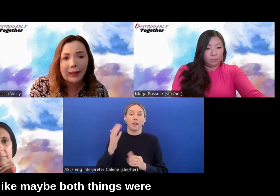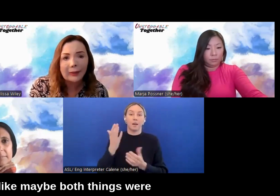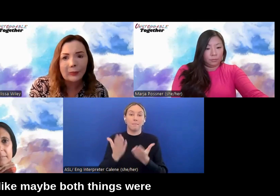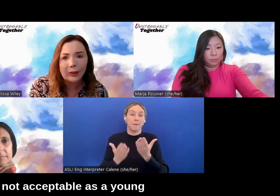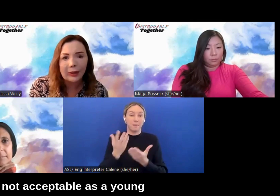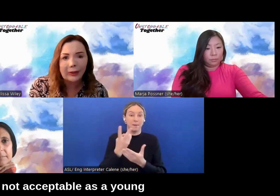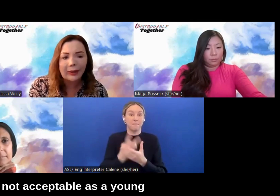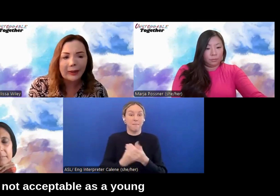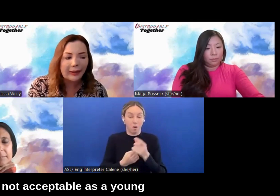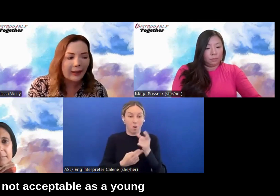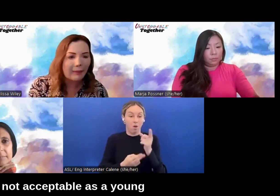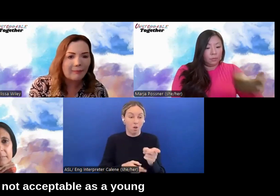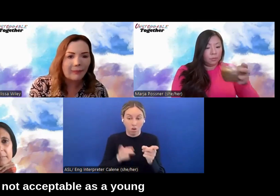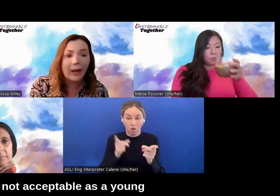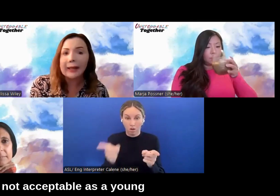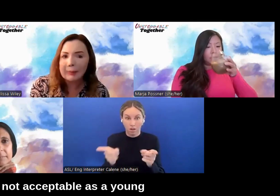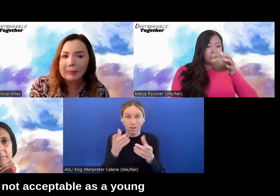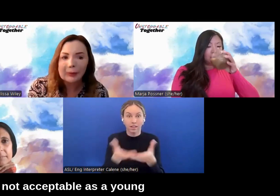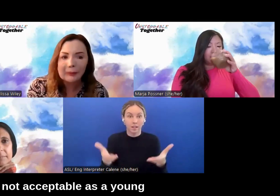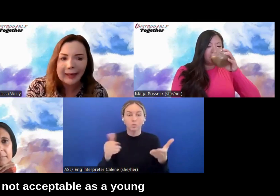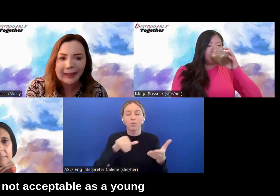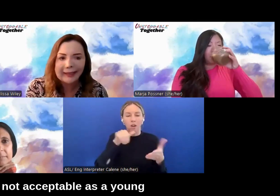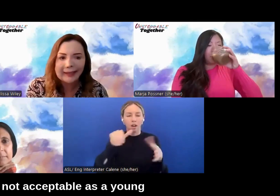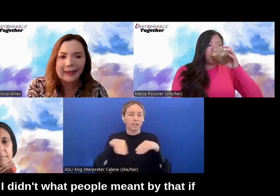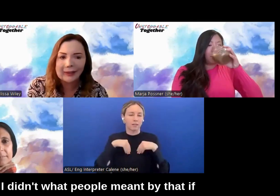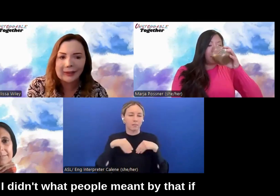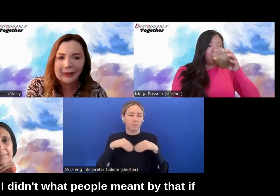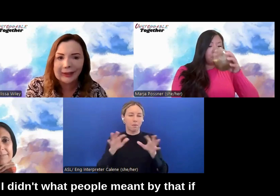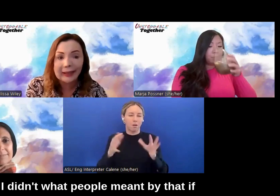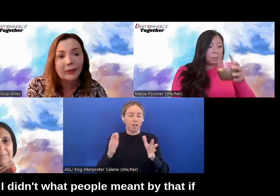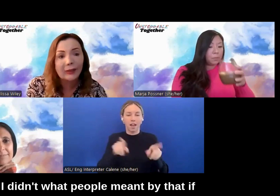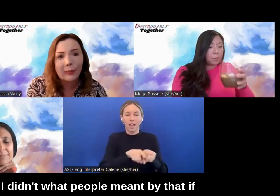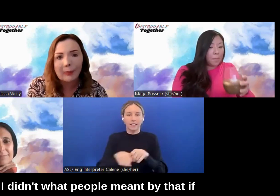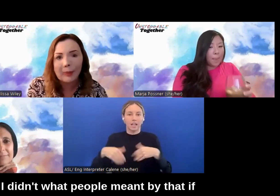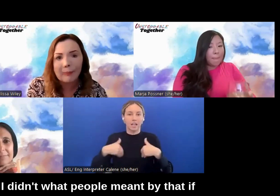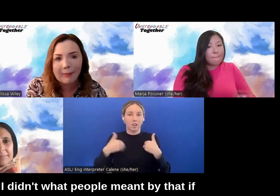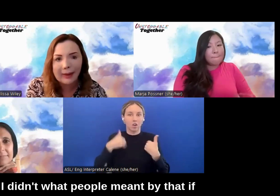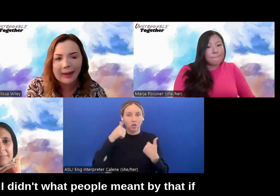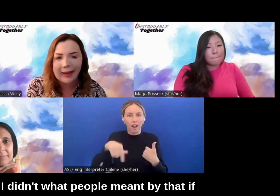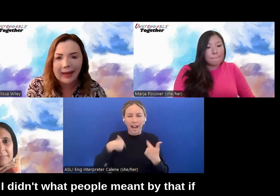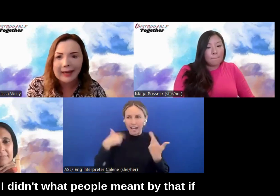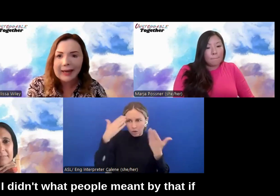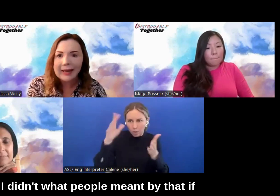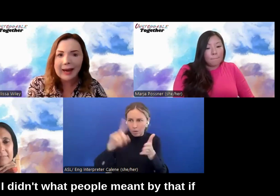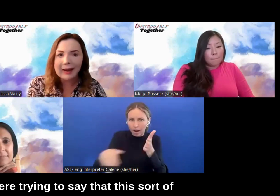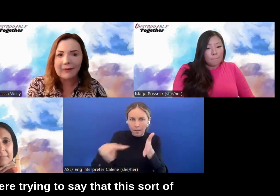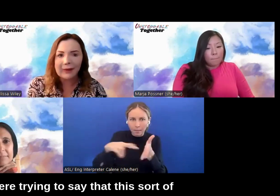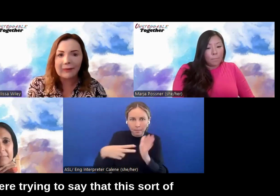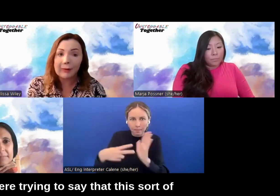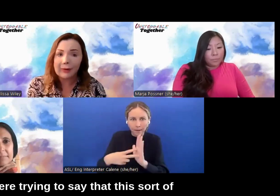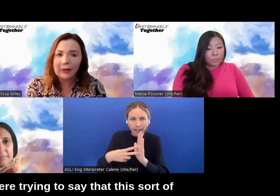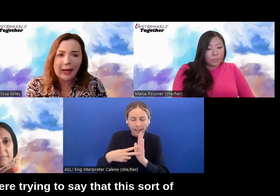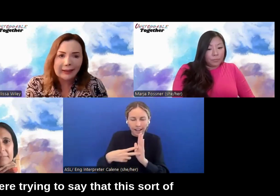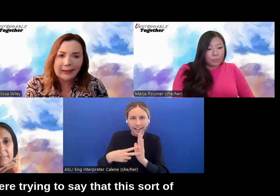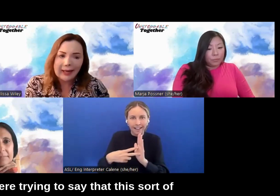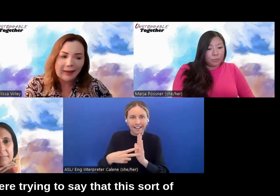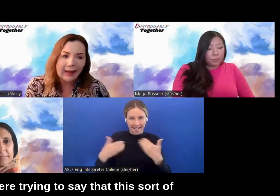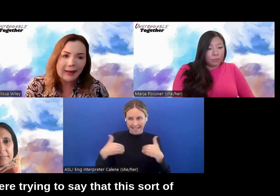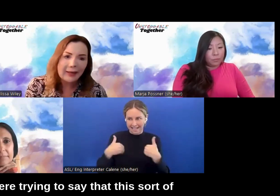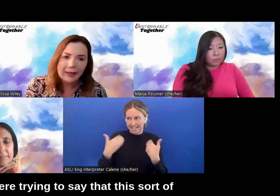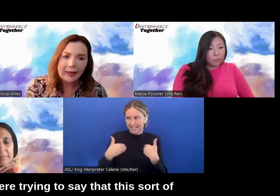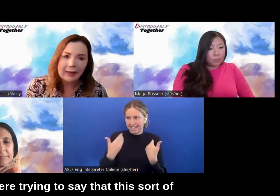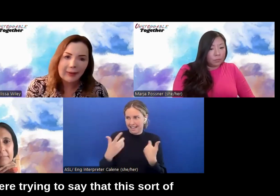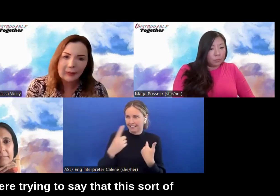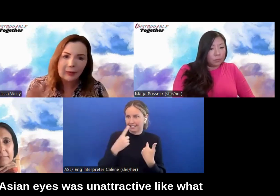both things were not acceptable as a young girl, because I didn't know what people meant by that. If they were trying to say